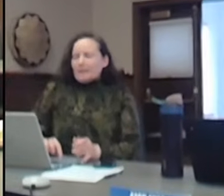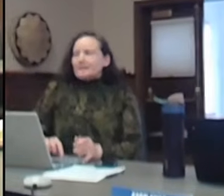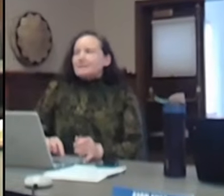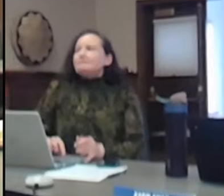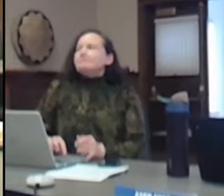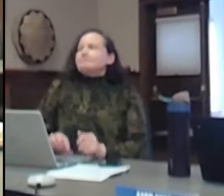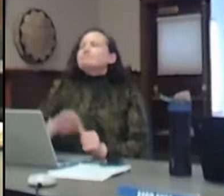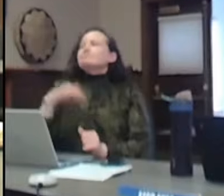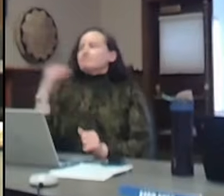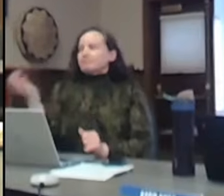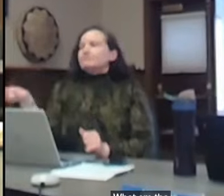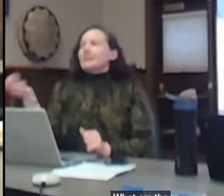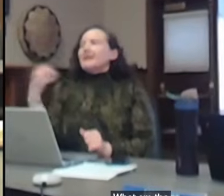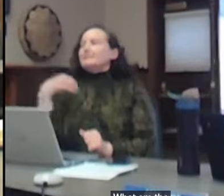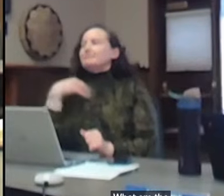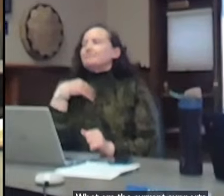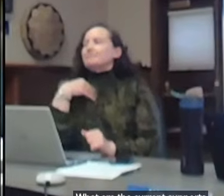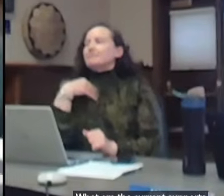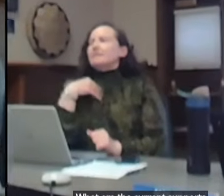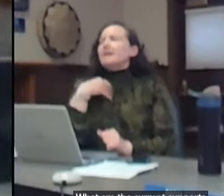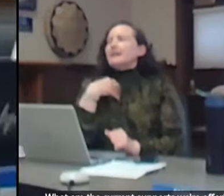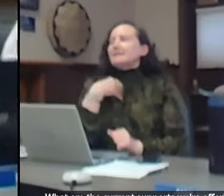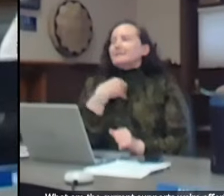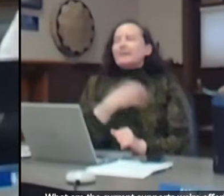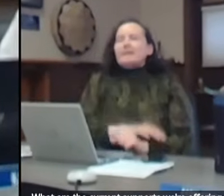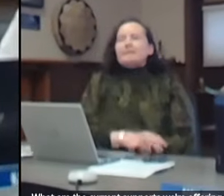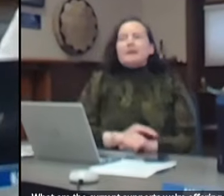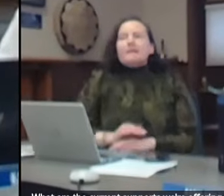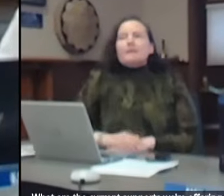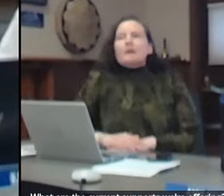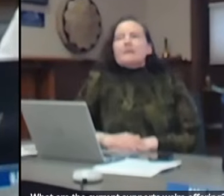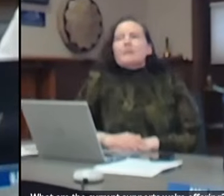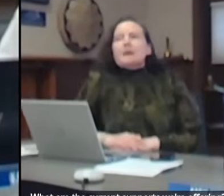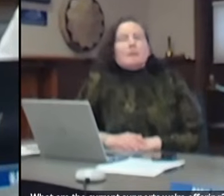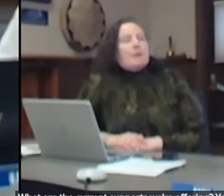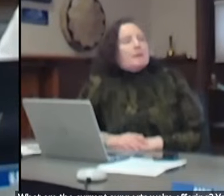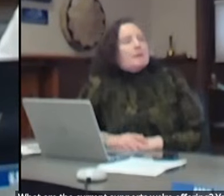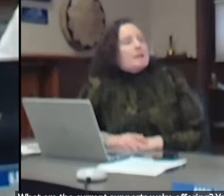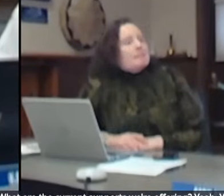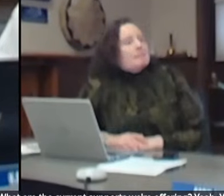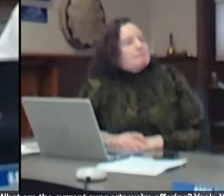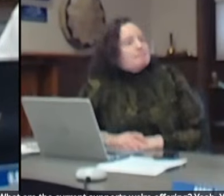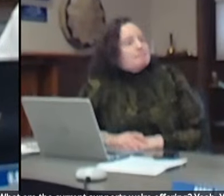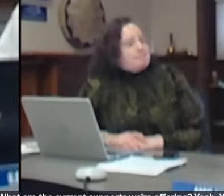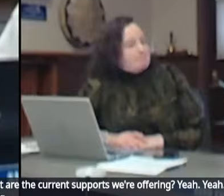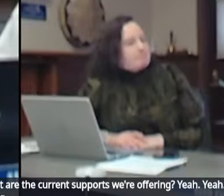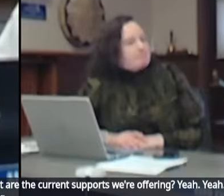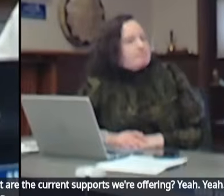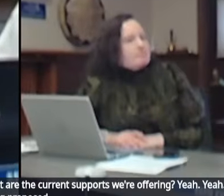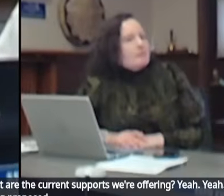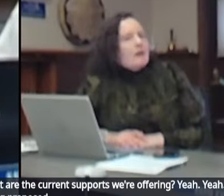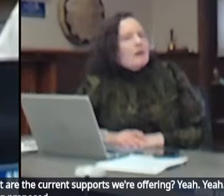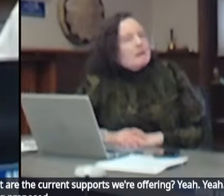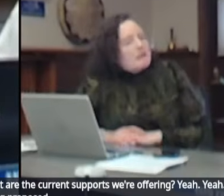What are the current supports we're offering? Yeah. In our district? Yeah, and then what is being proposed.